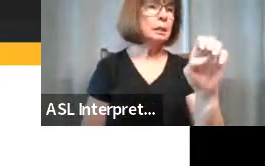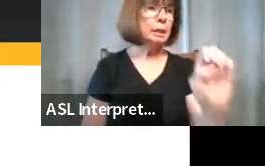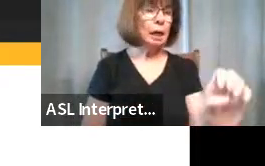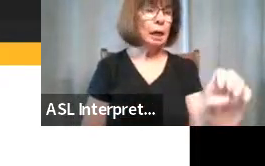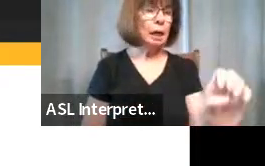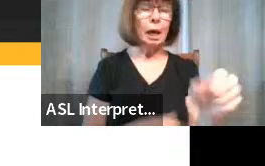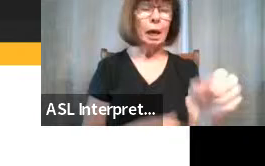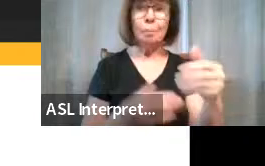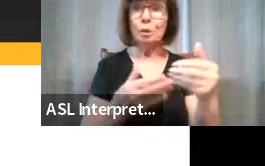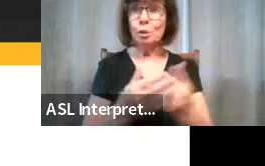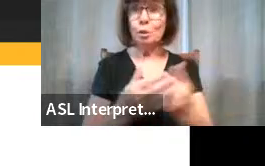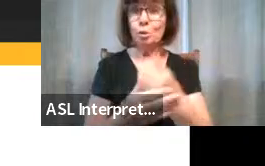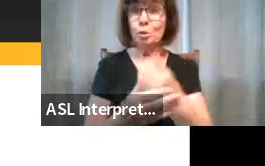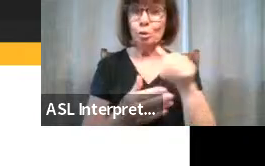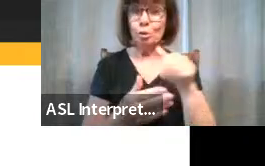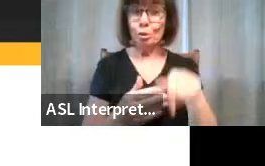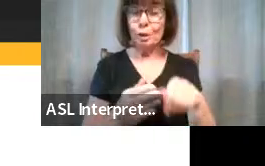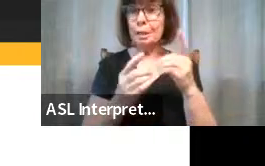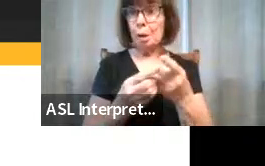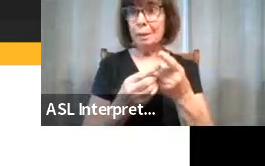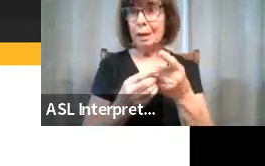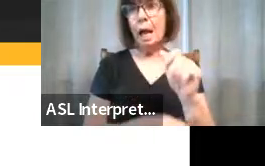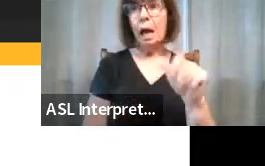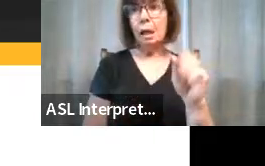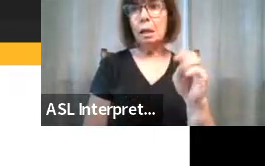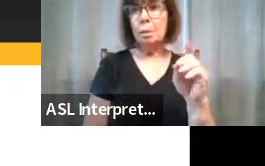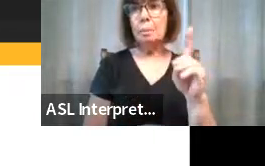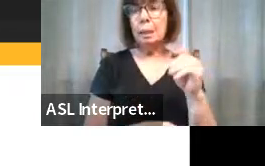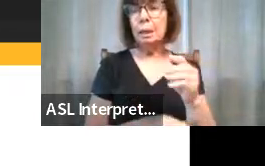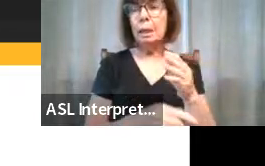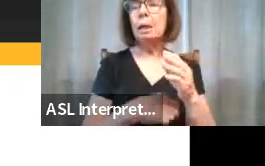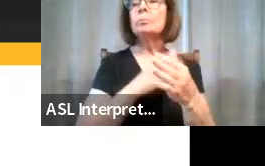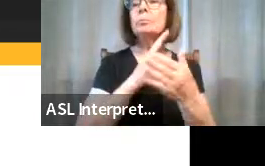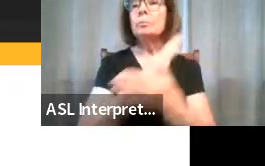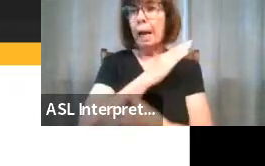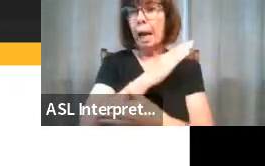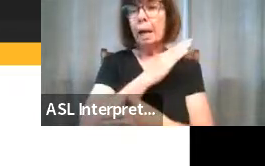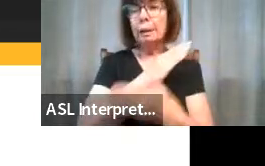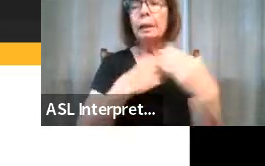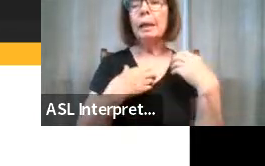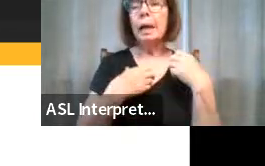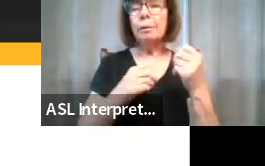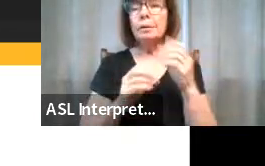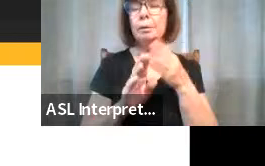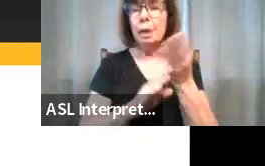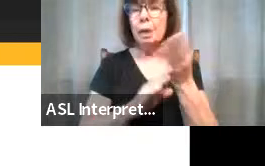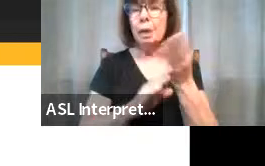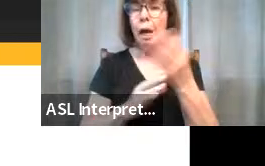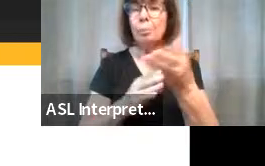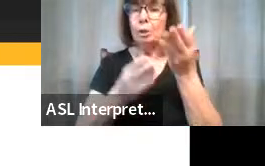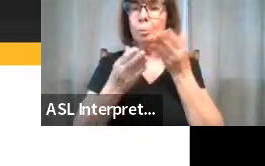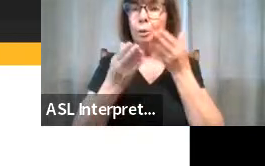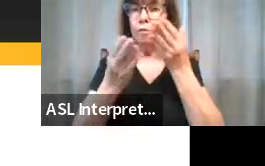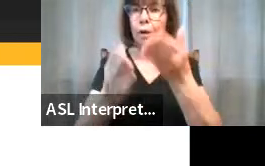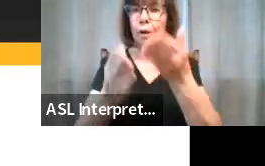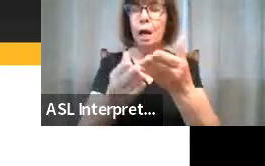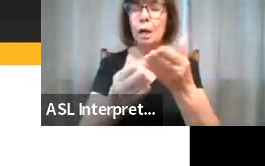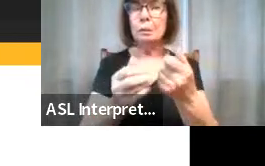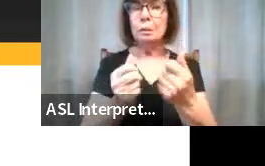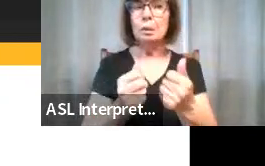looking forward to working with you. I'm going to provide an update on the monkeypox outbreak. Next slide,